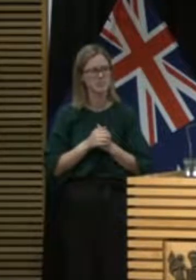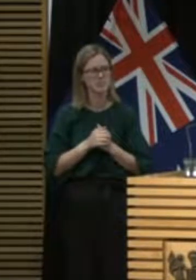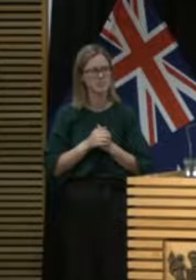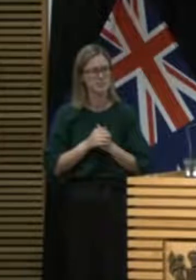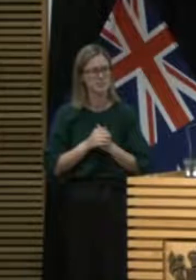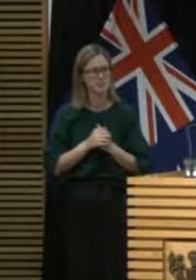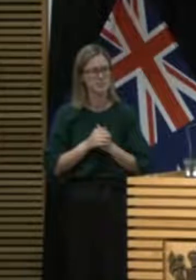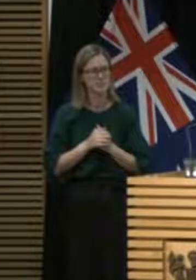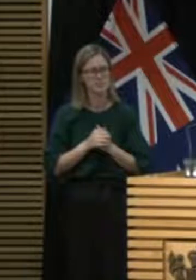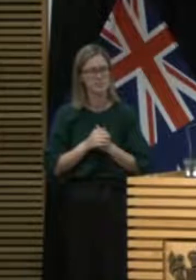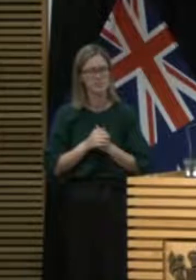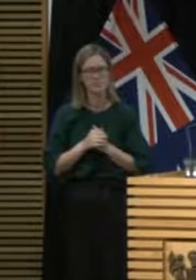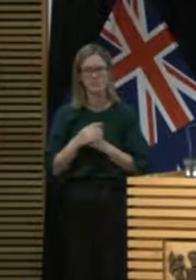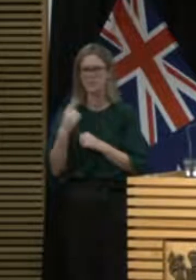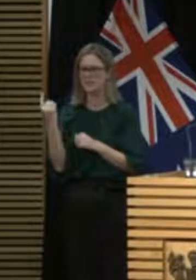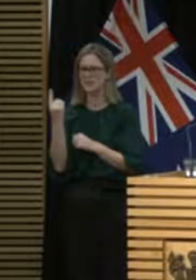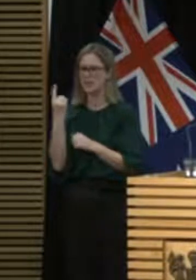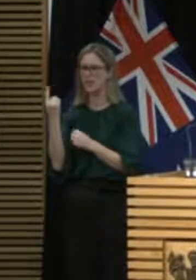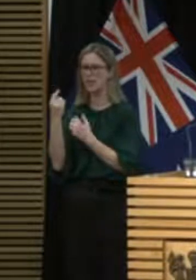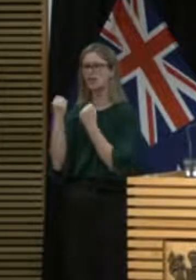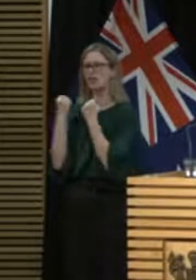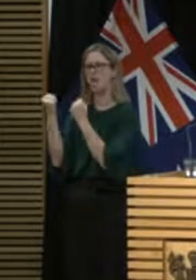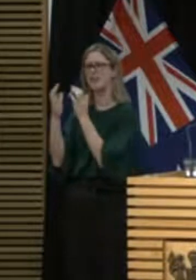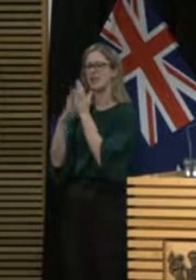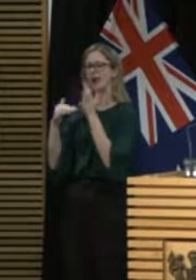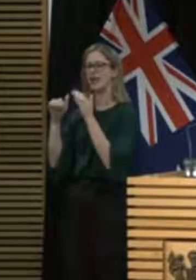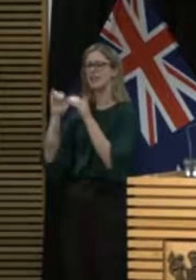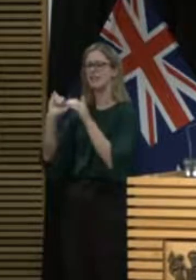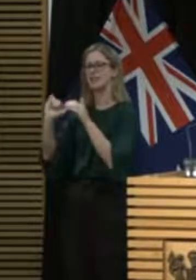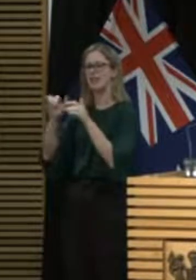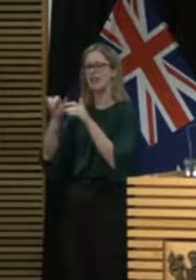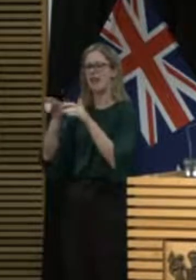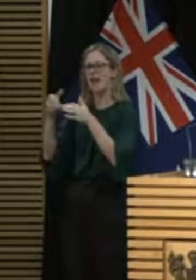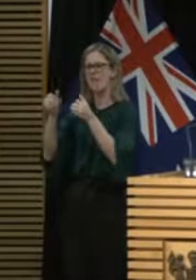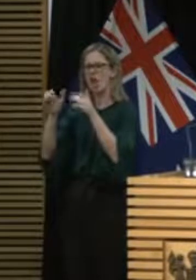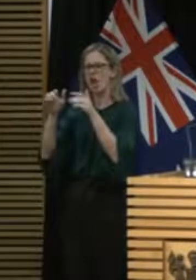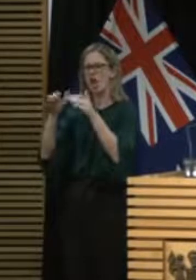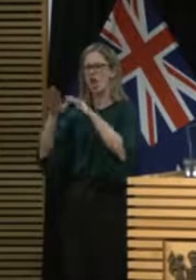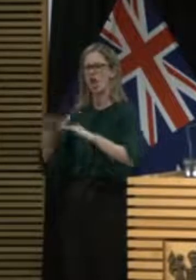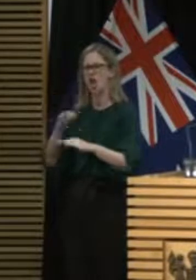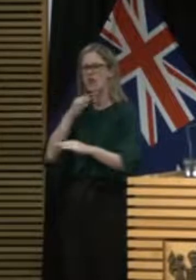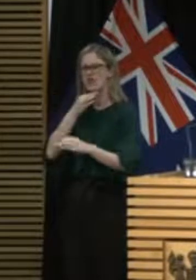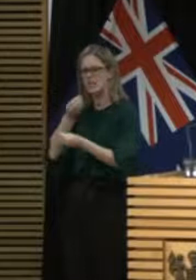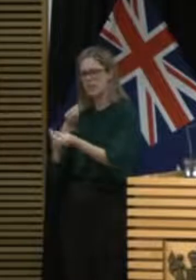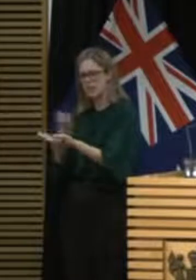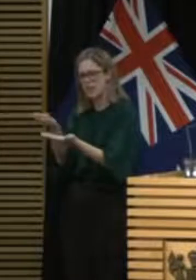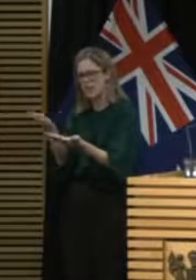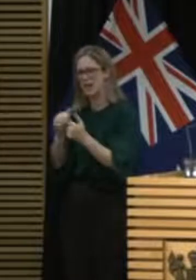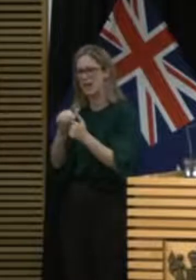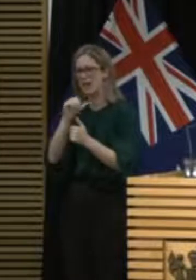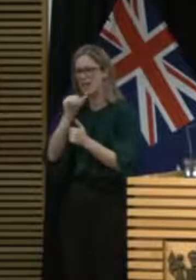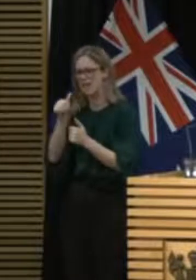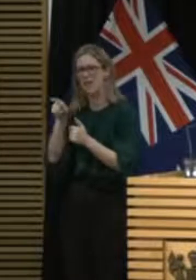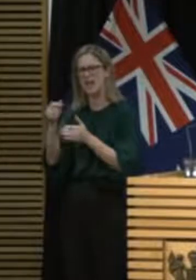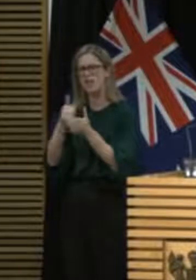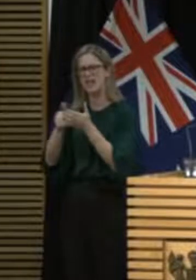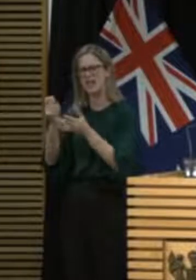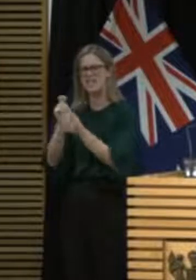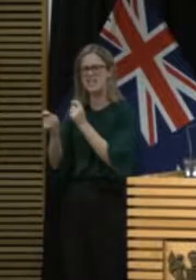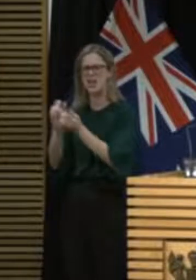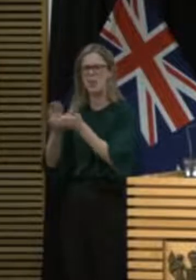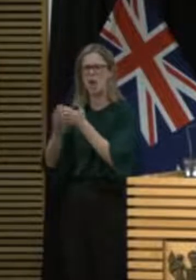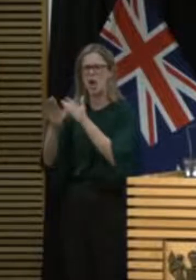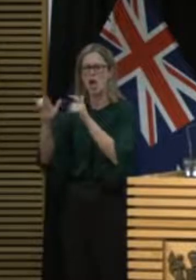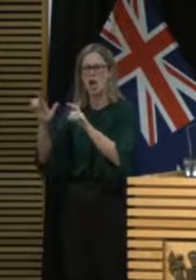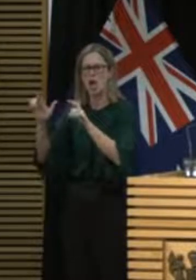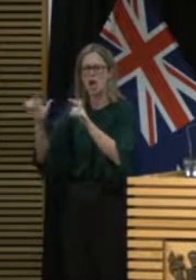transmission from someone who might be driving a truck out of Auckland and then coming back, especially if they are on a regular testing regime. Prime Minister,